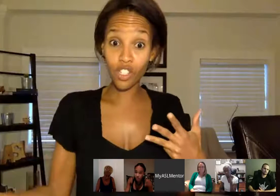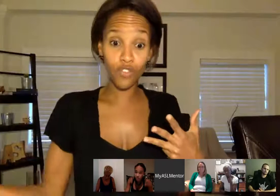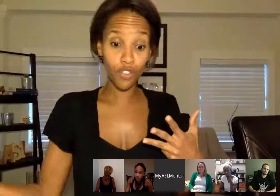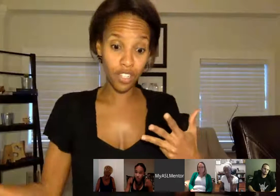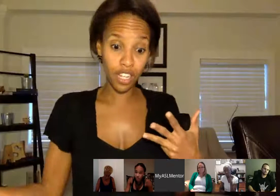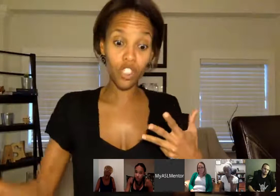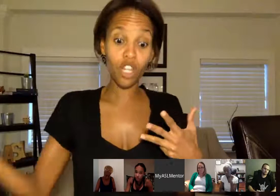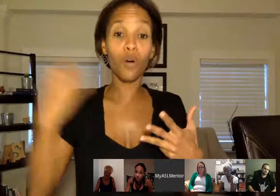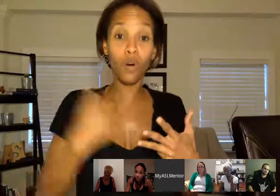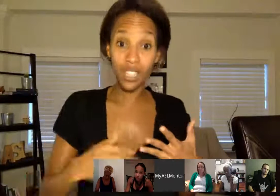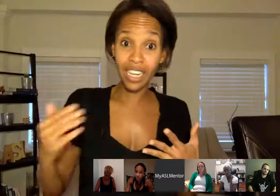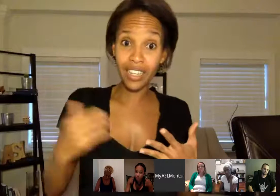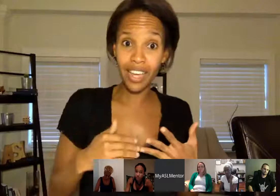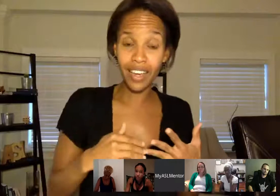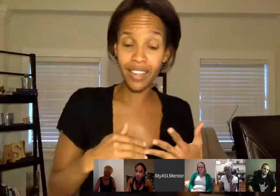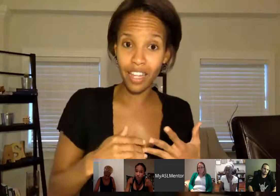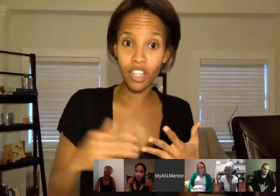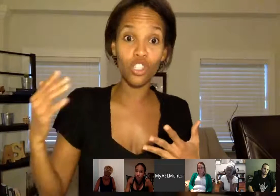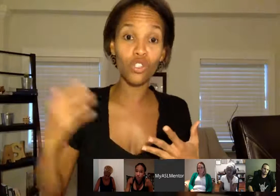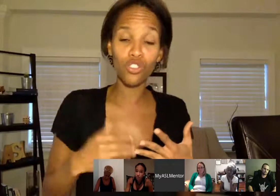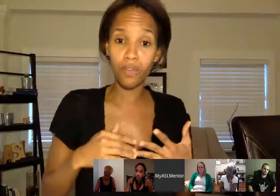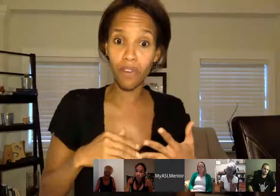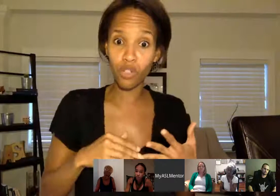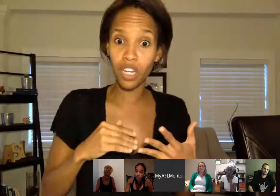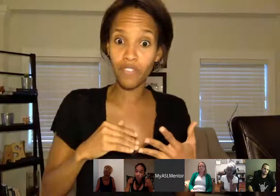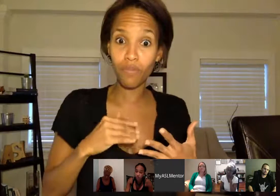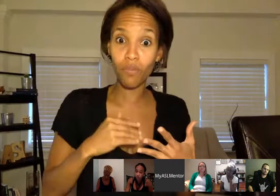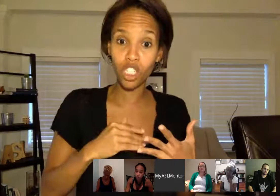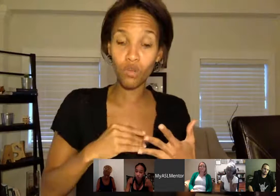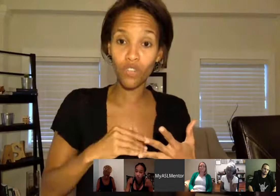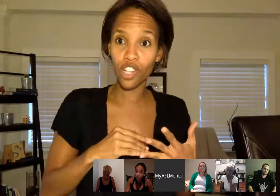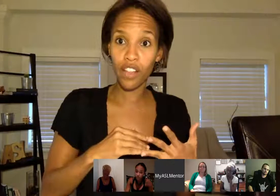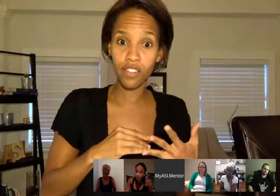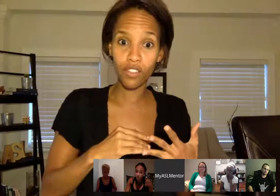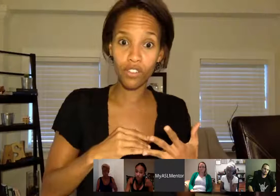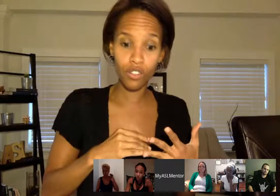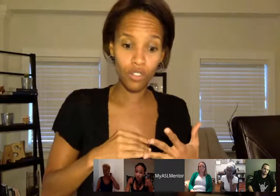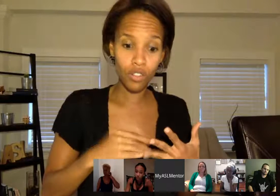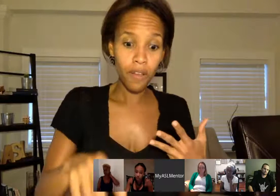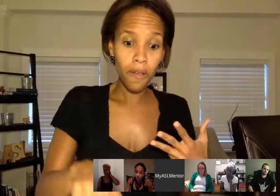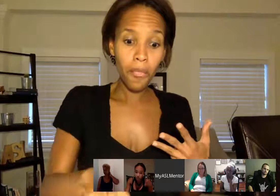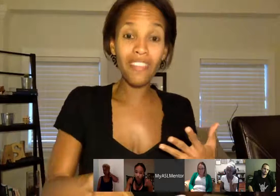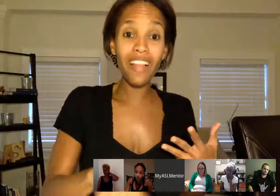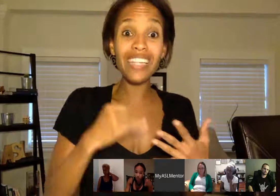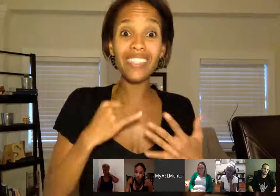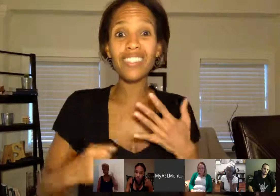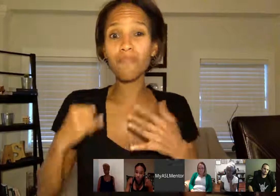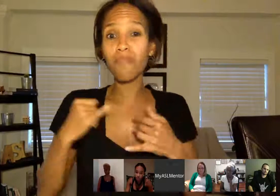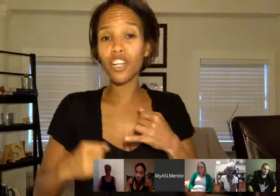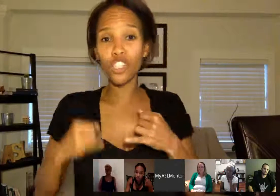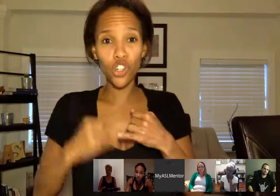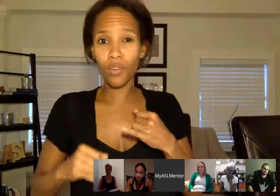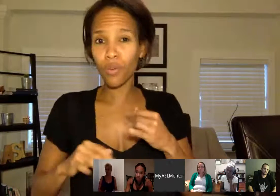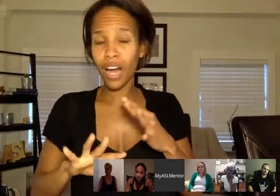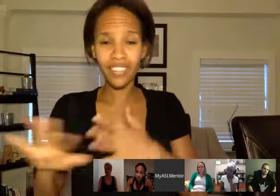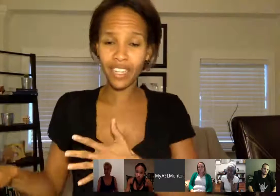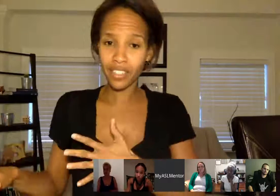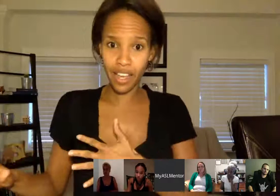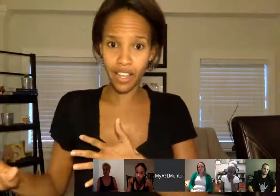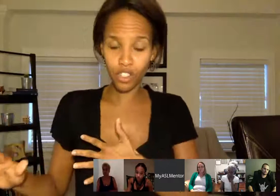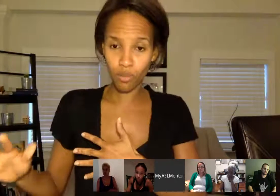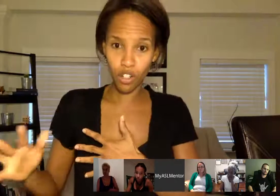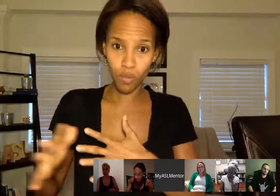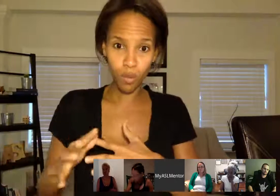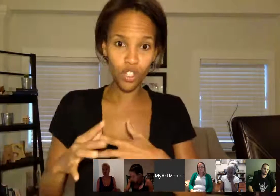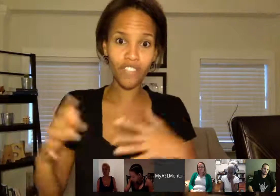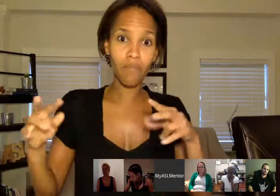of us, it's our first language. Composing it into ASL is usually much more of a challenge. And lastly is monitoring. We won't have to get into